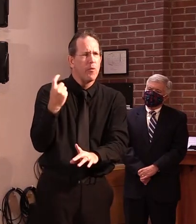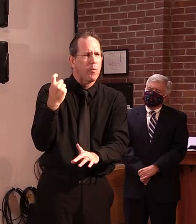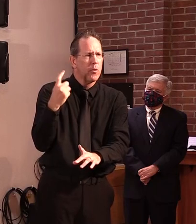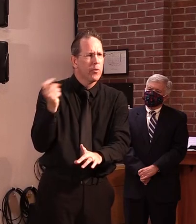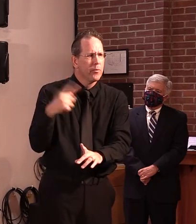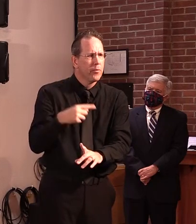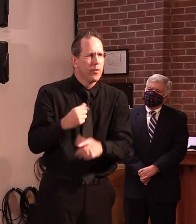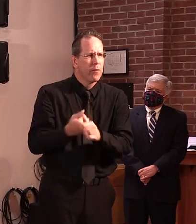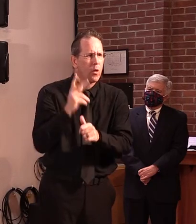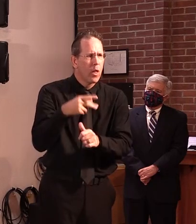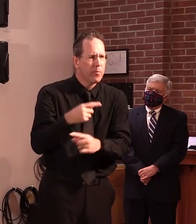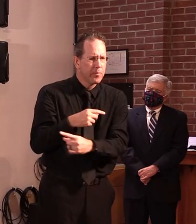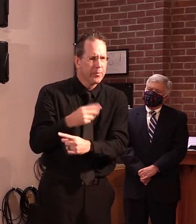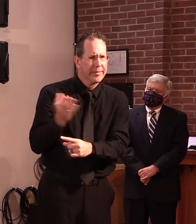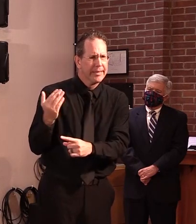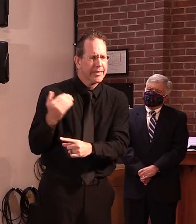wondering